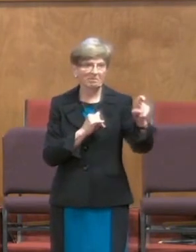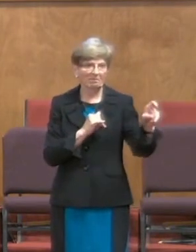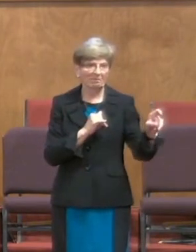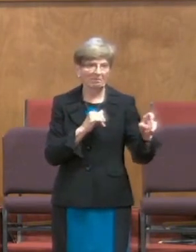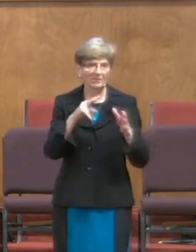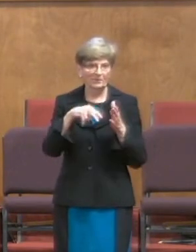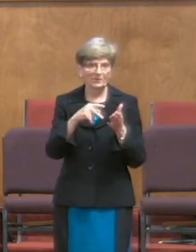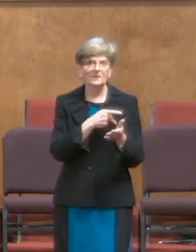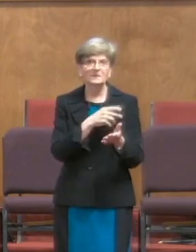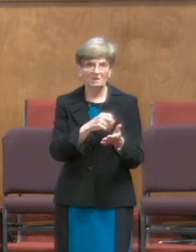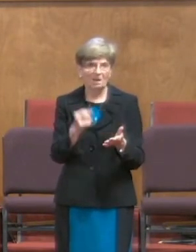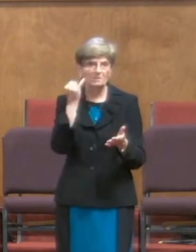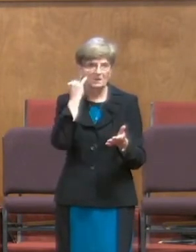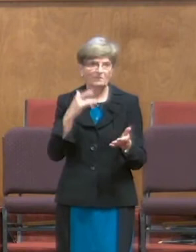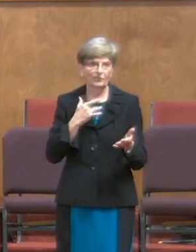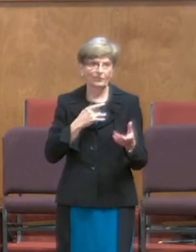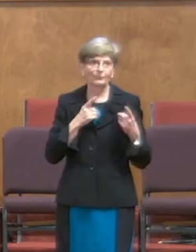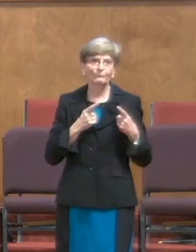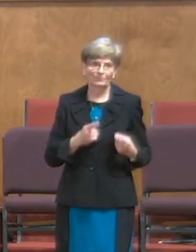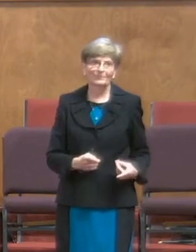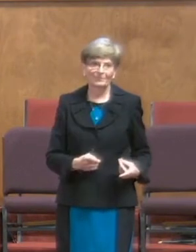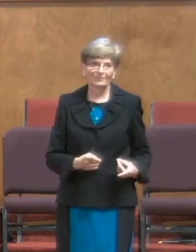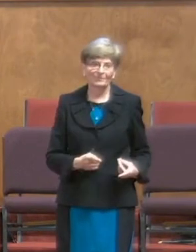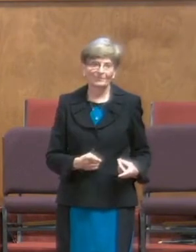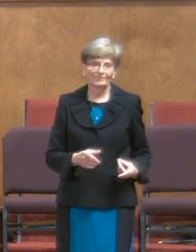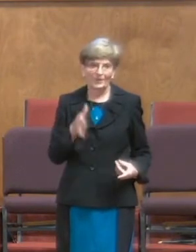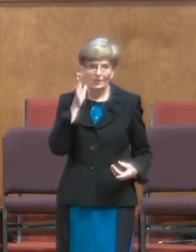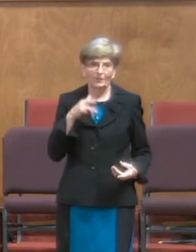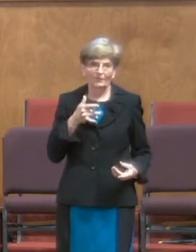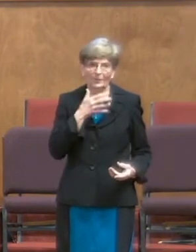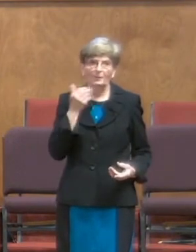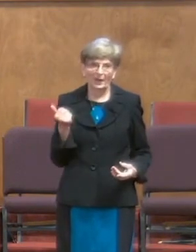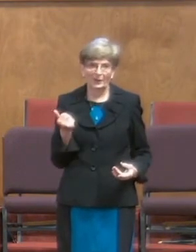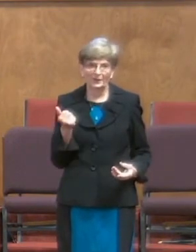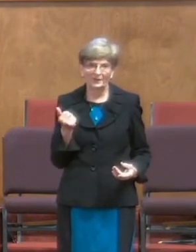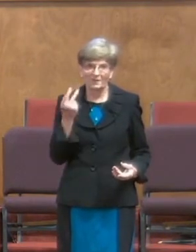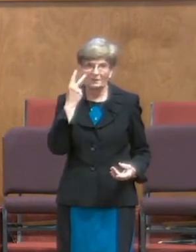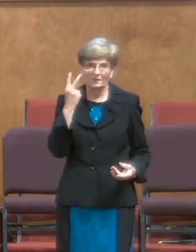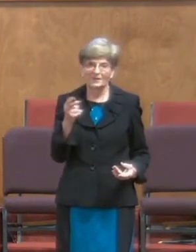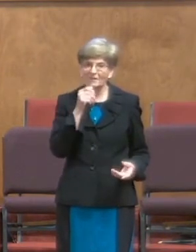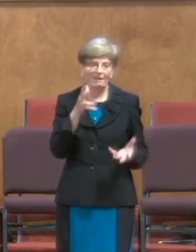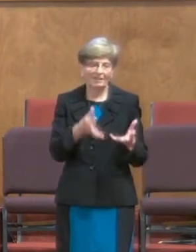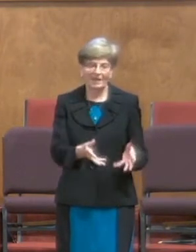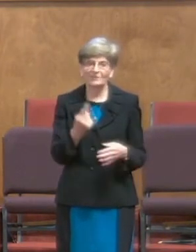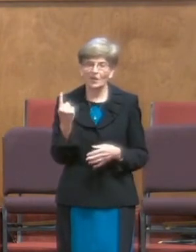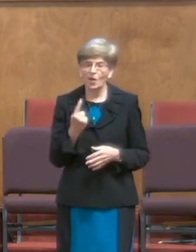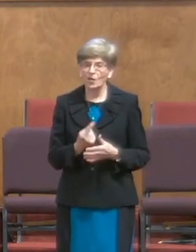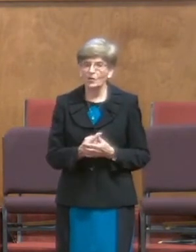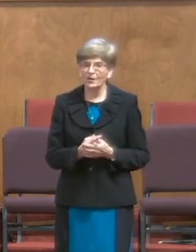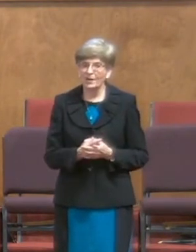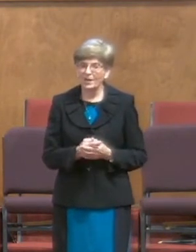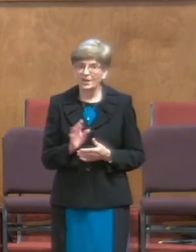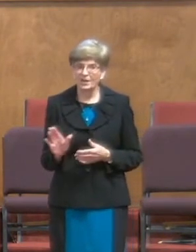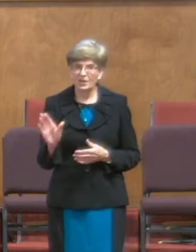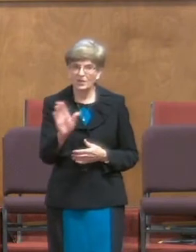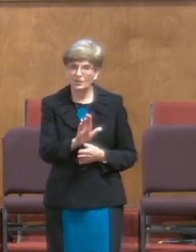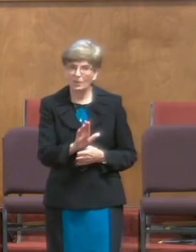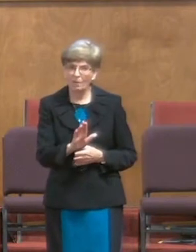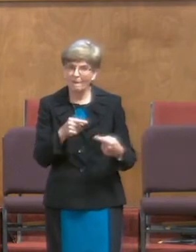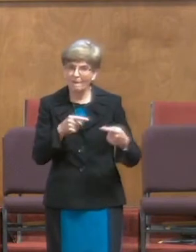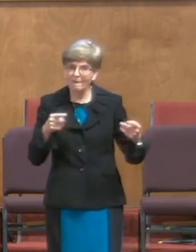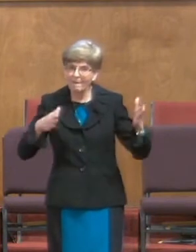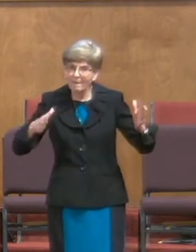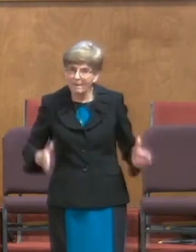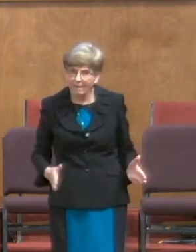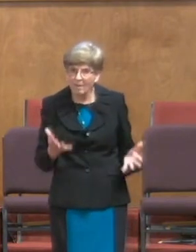You'll be encouraged. You'll see that you are not alone. One of the things that the enemy wants to do in your life is to make